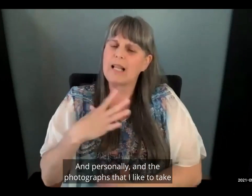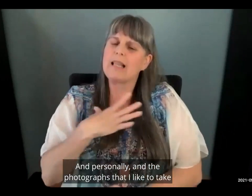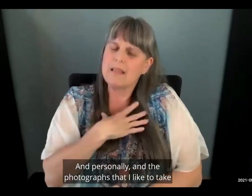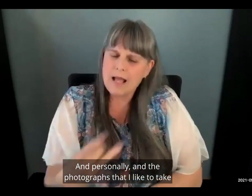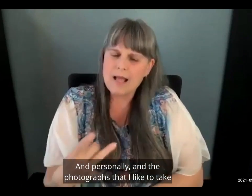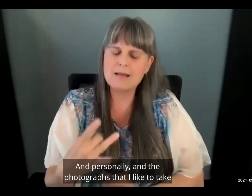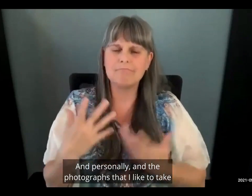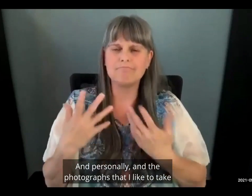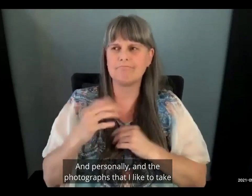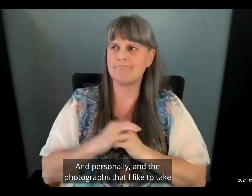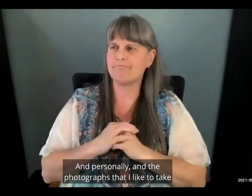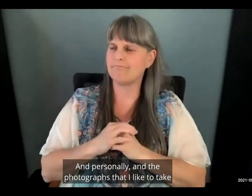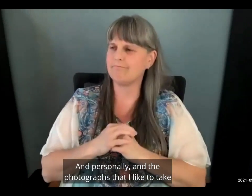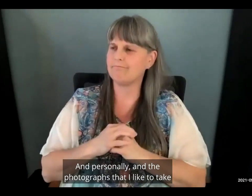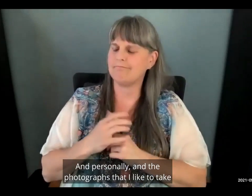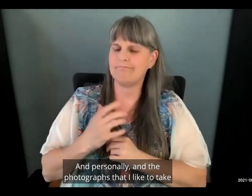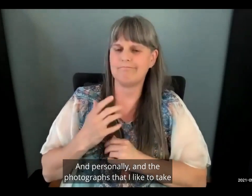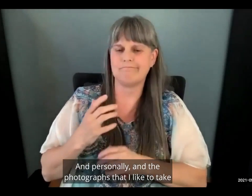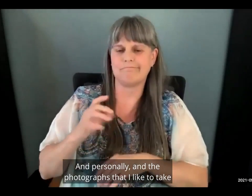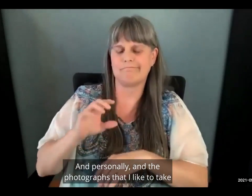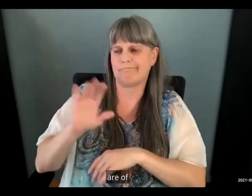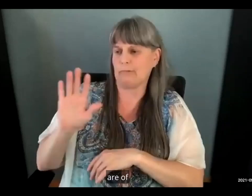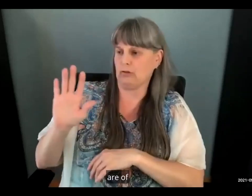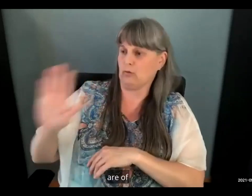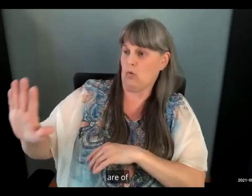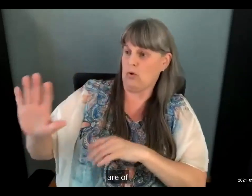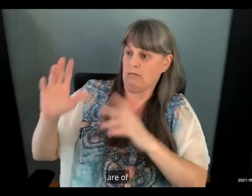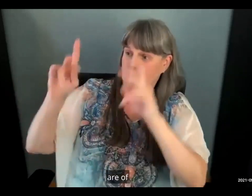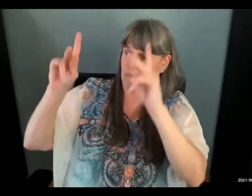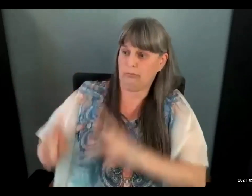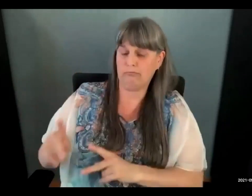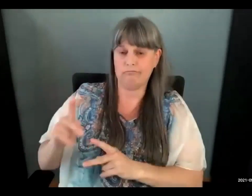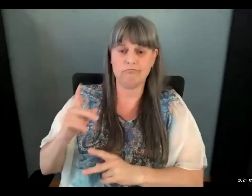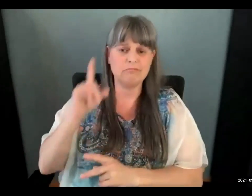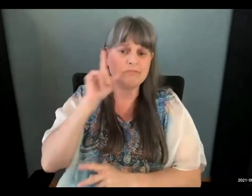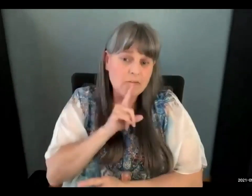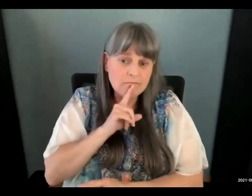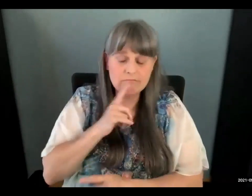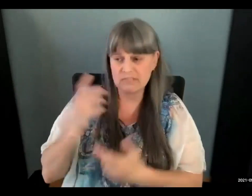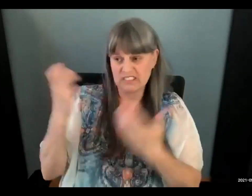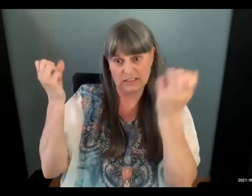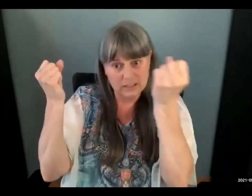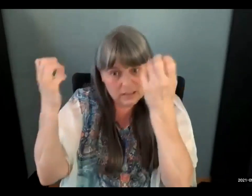And personally, and the photographs that I like to take are of,